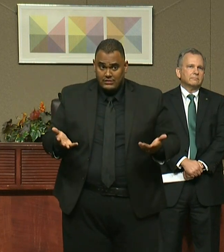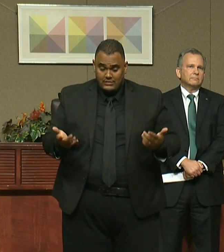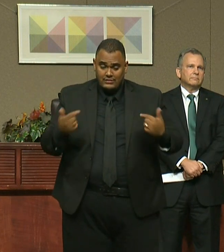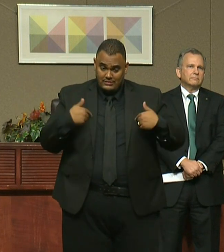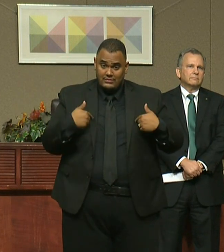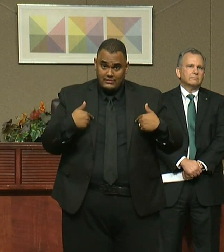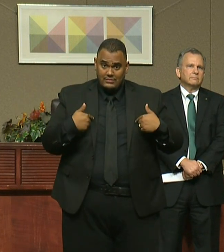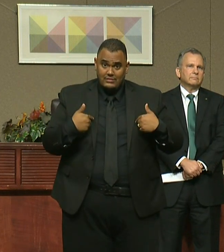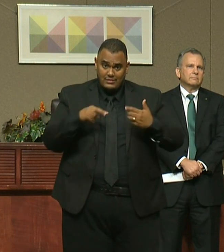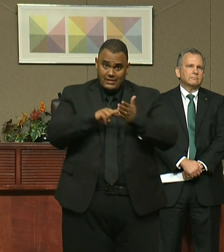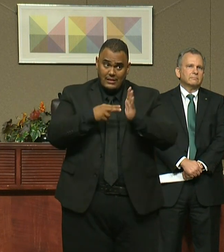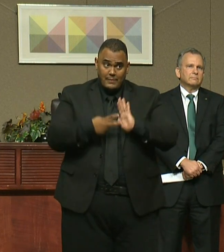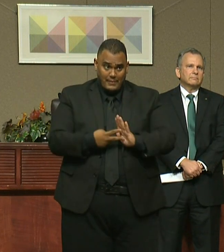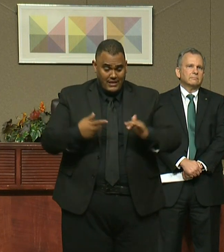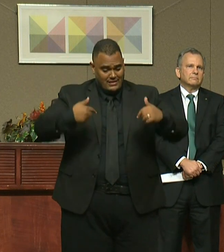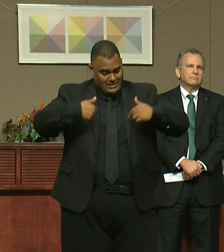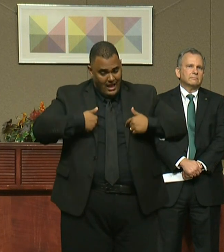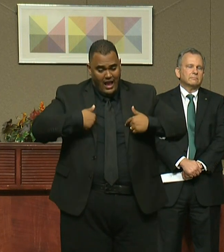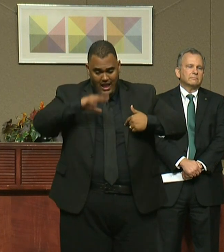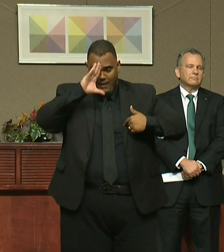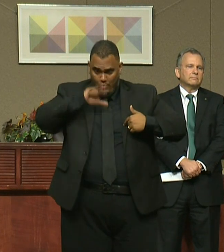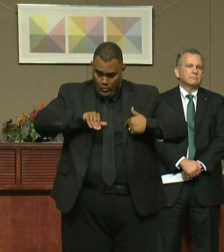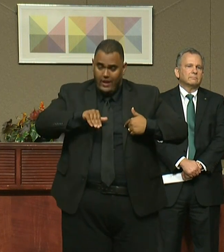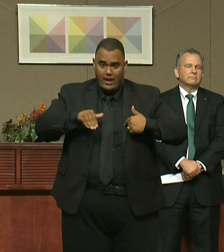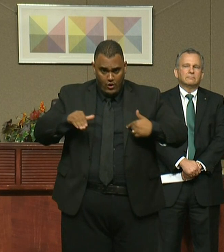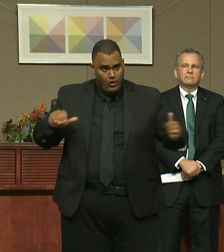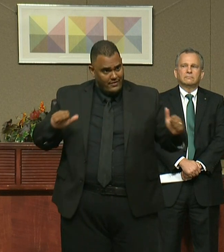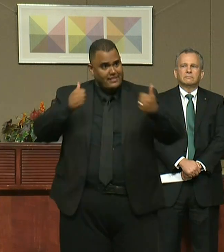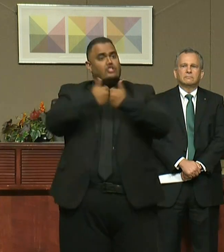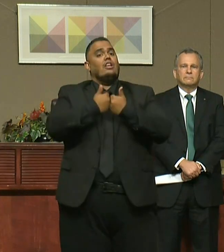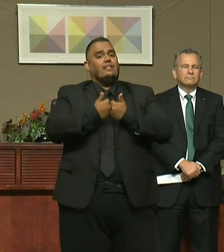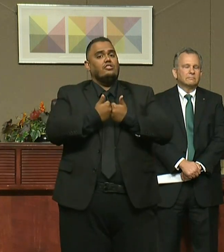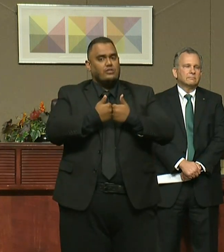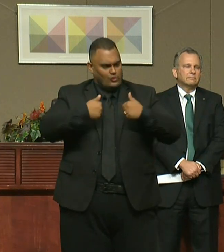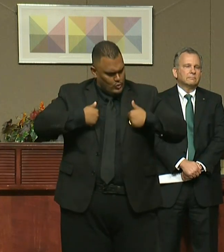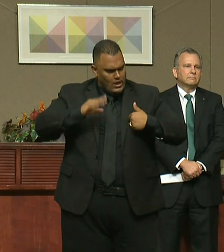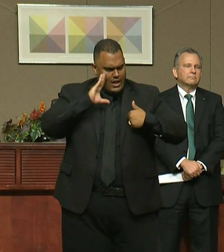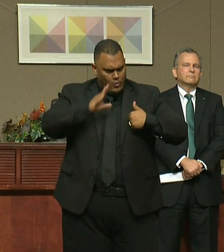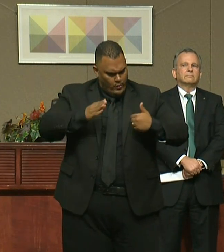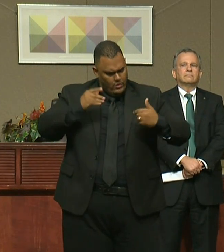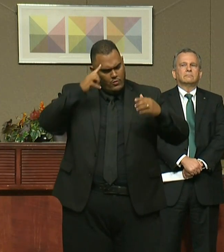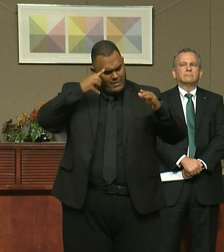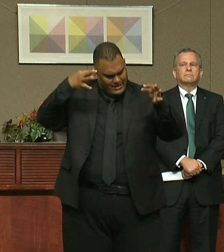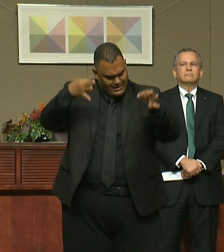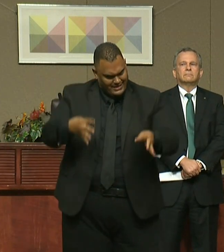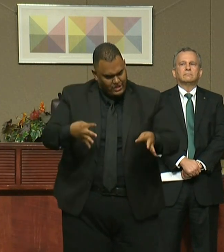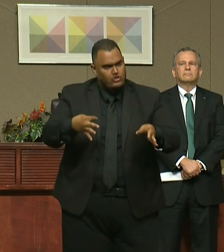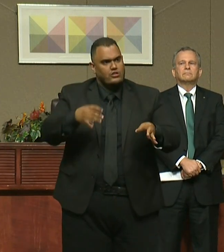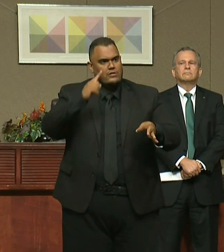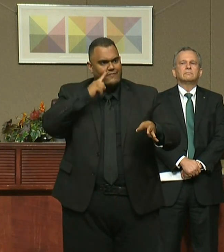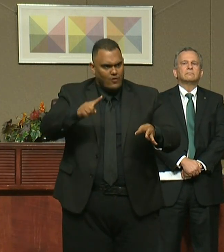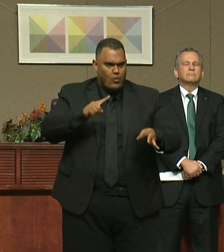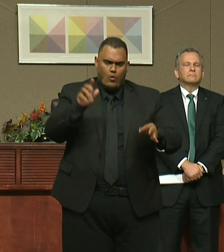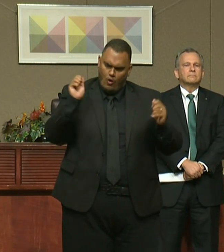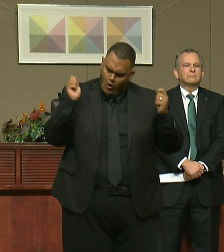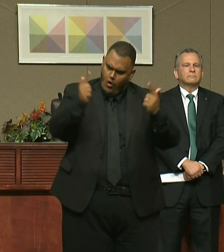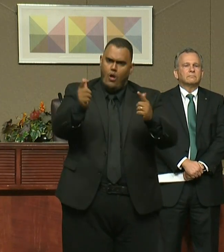have before us, and I will make the right decisions on behalf of all of the people of Orange County.